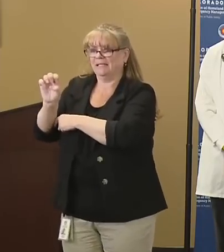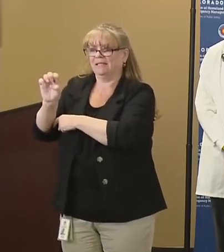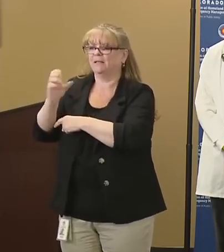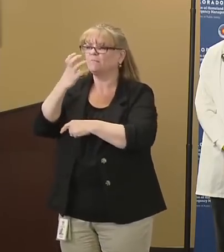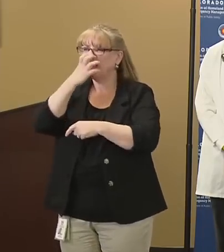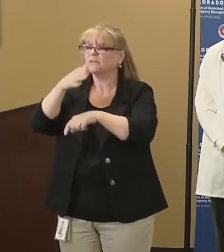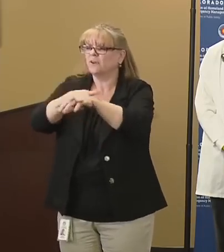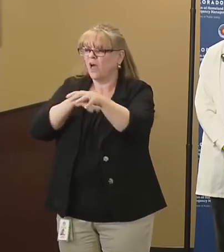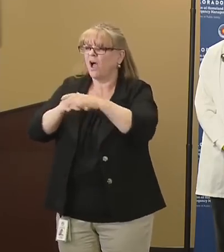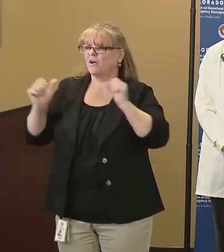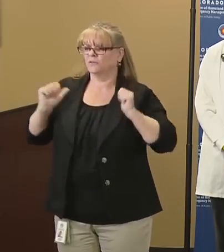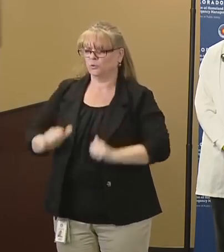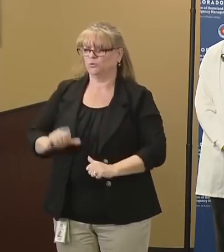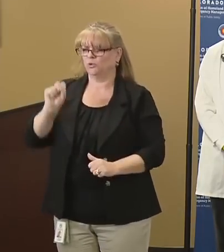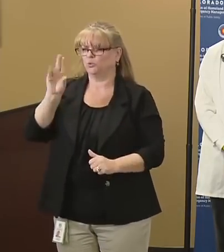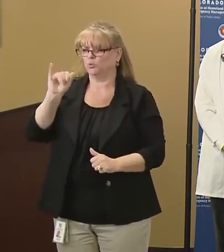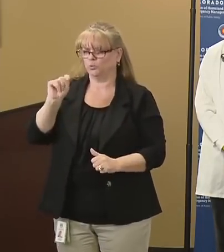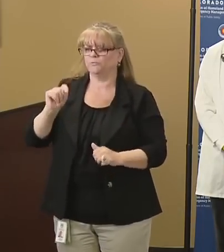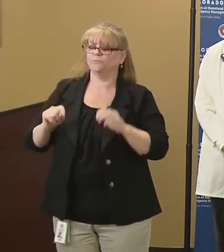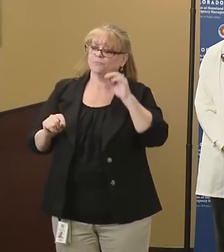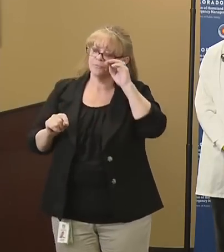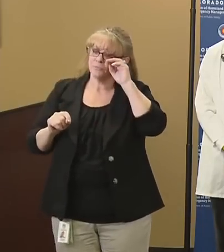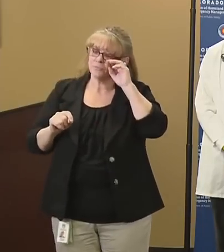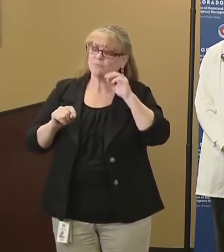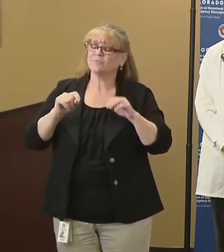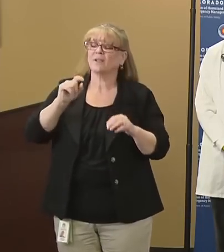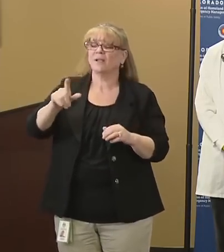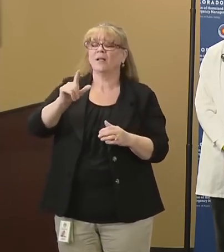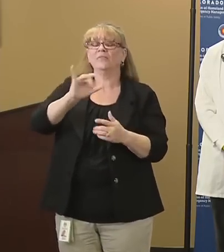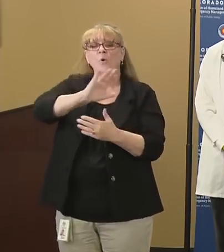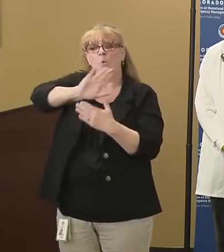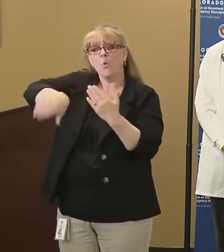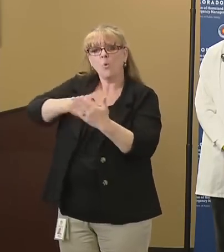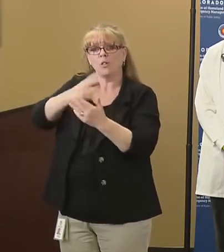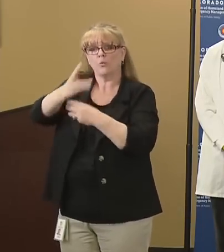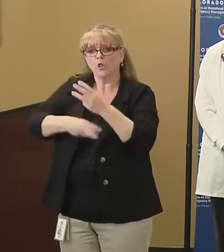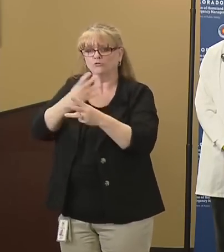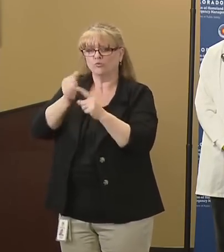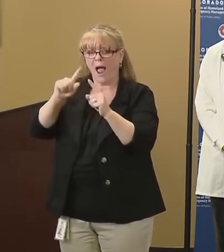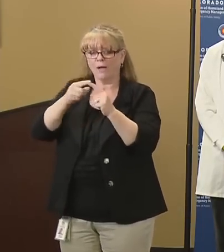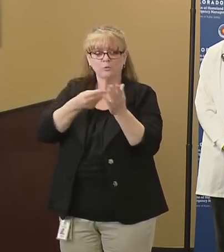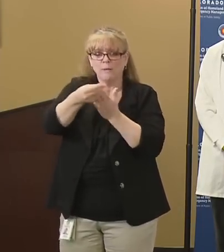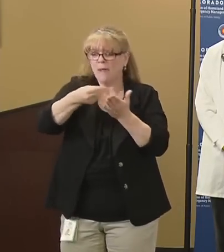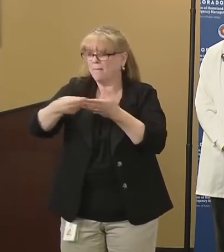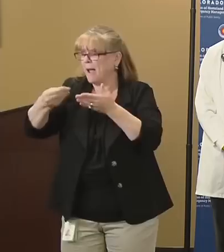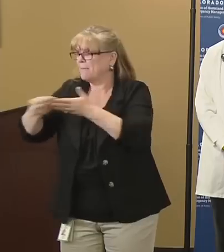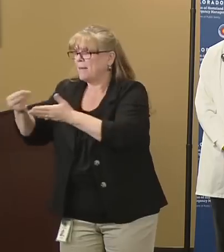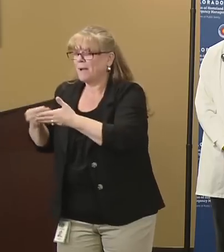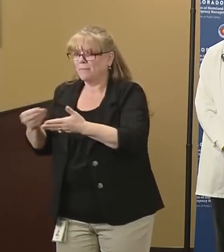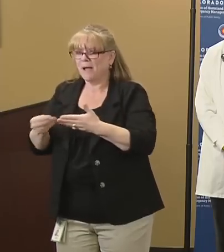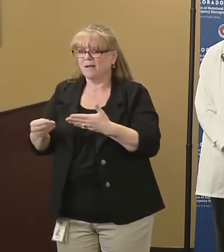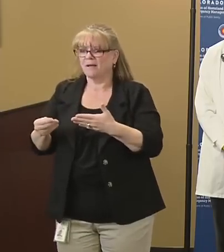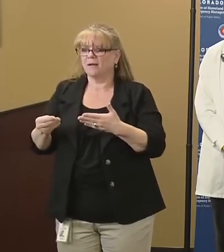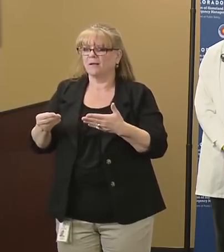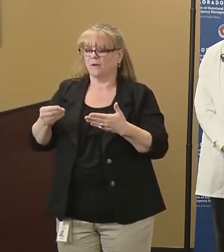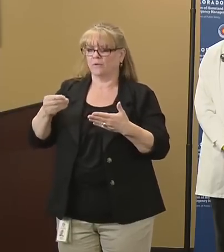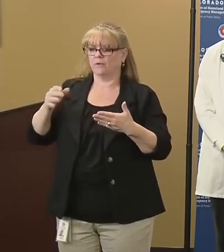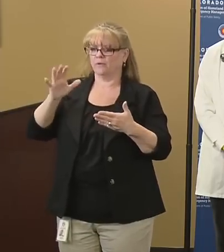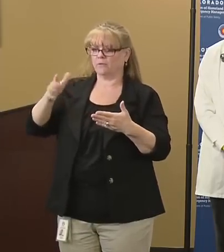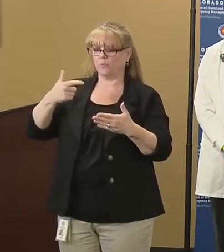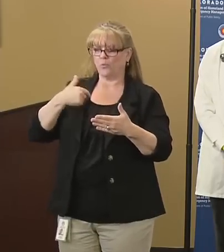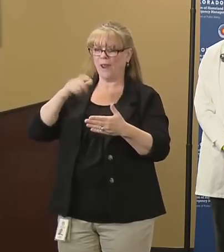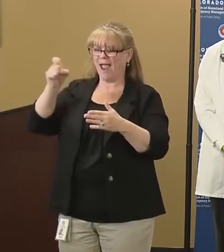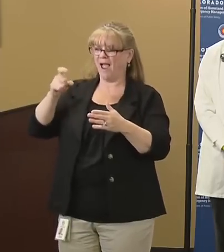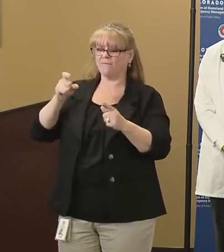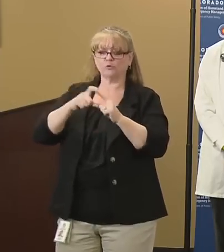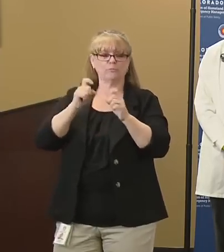when everybody's trying to buy them. So we have to be extremely effective. Many people have provided introductions, validations